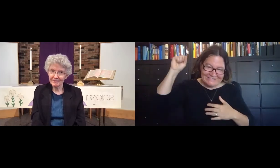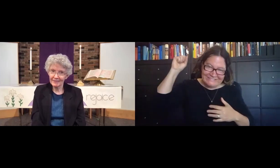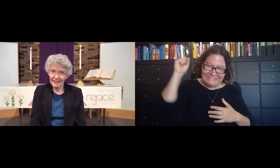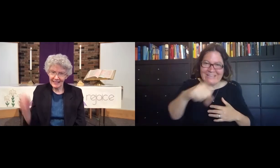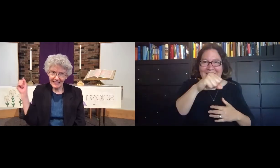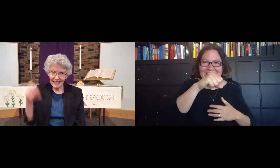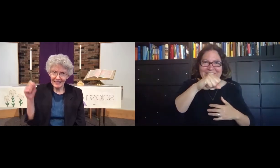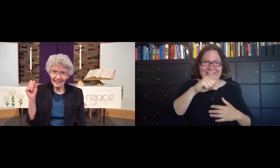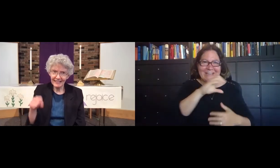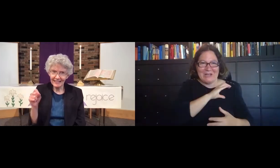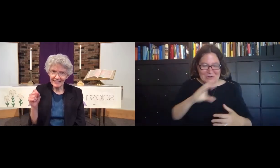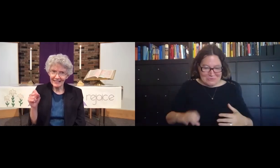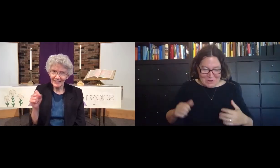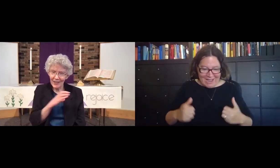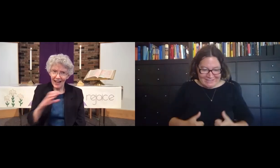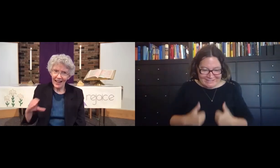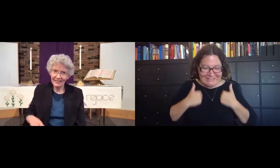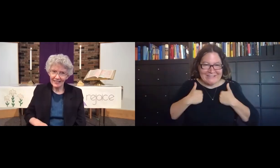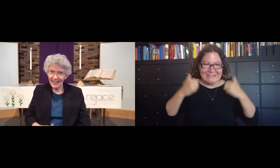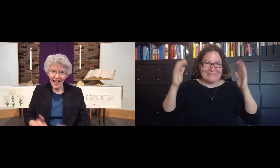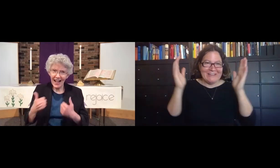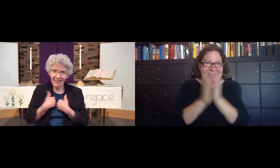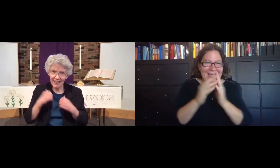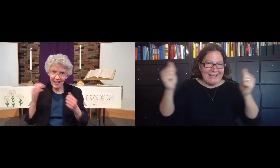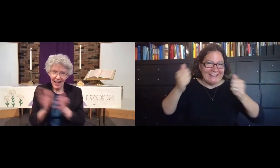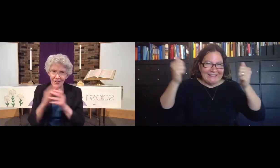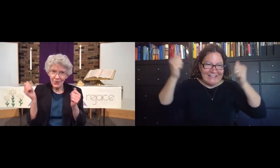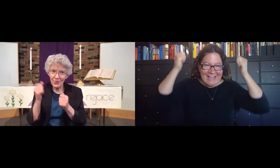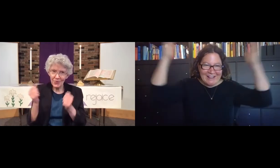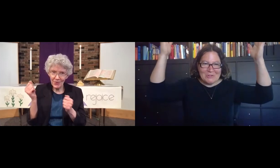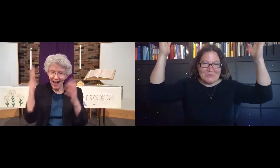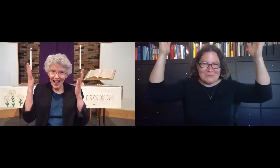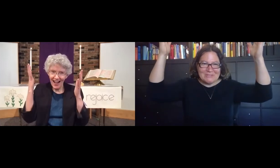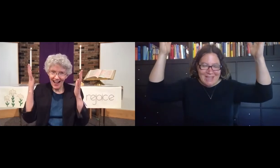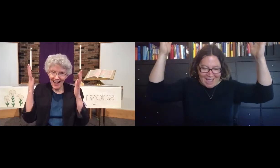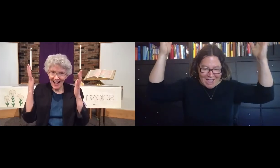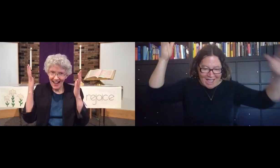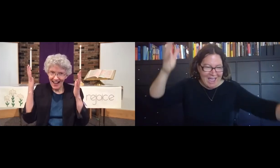Everyone together, Christ is risen indeed. Alleluia.